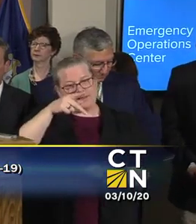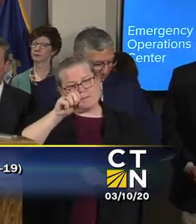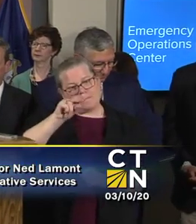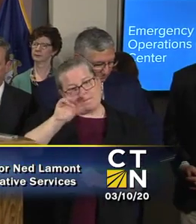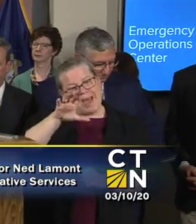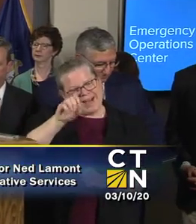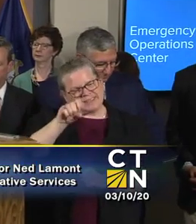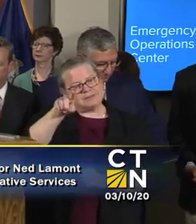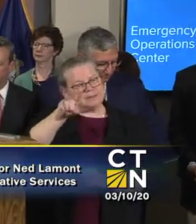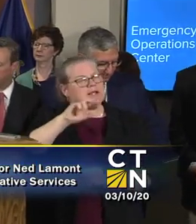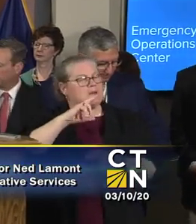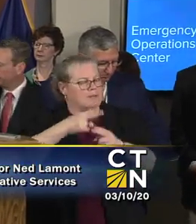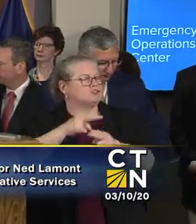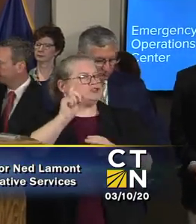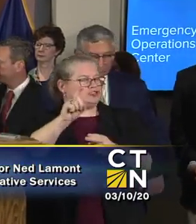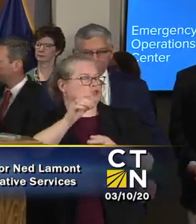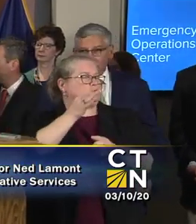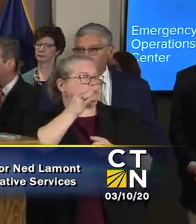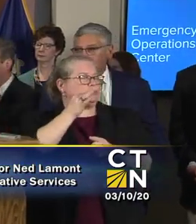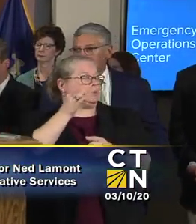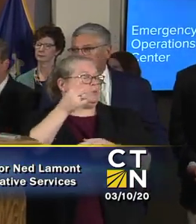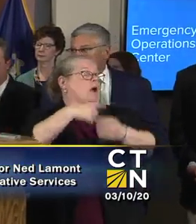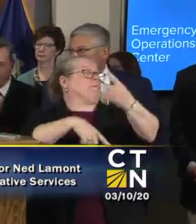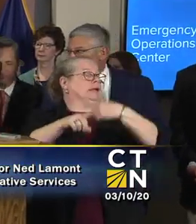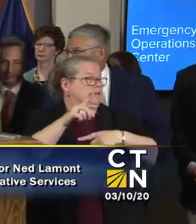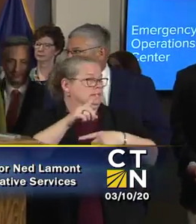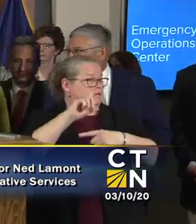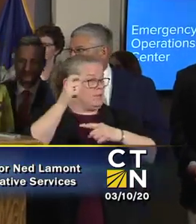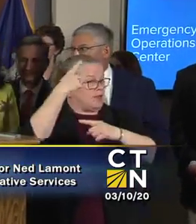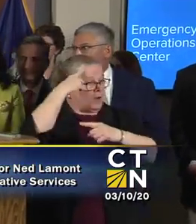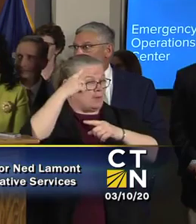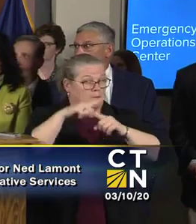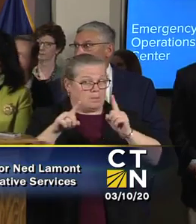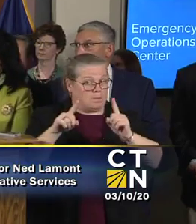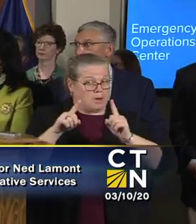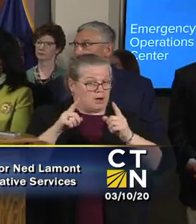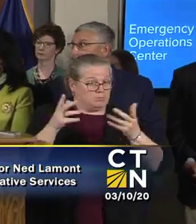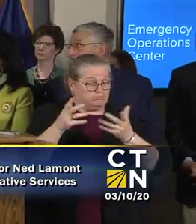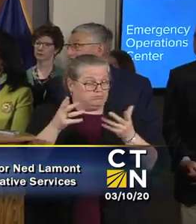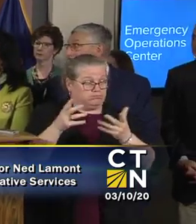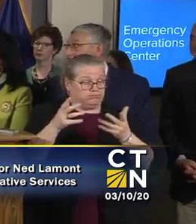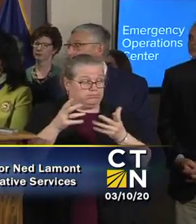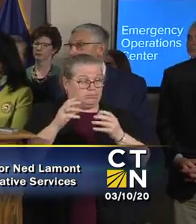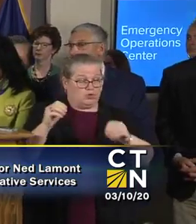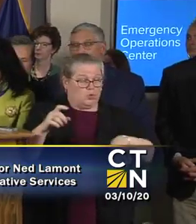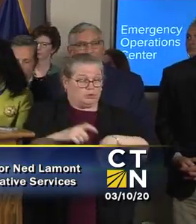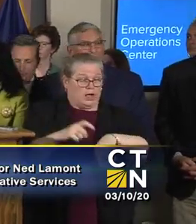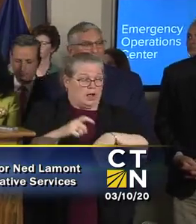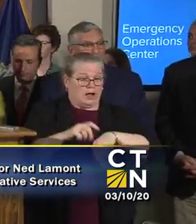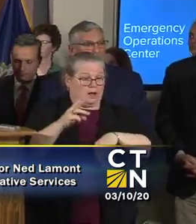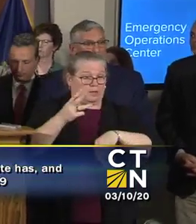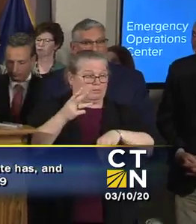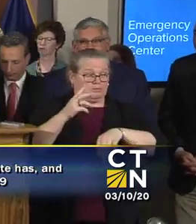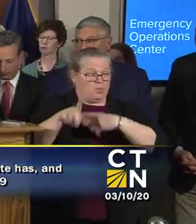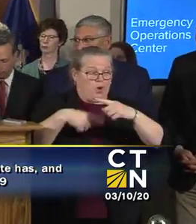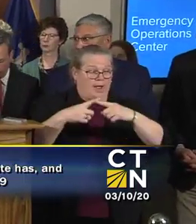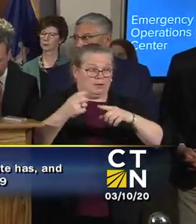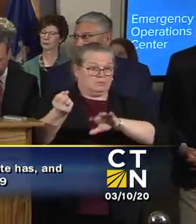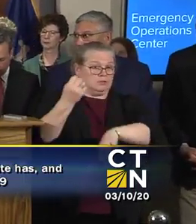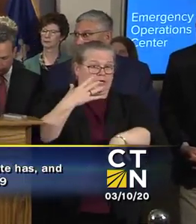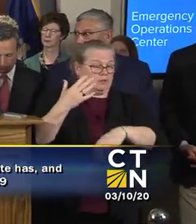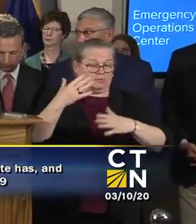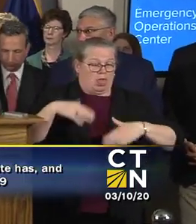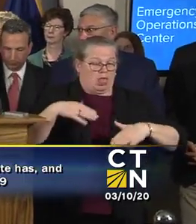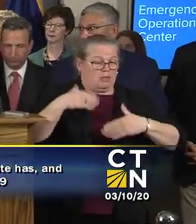test kits coming available from the federal government. Although I don't think there's a lot of timing associated with that. So that is correct.